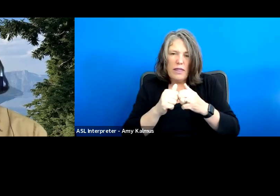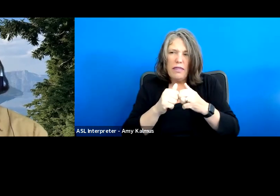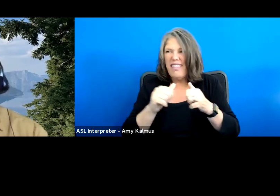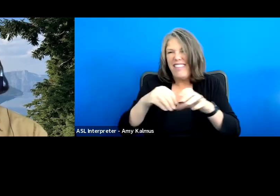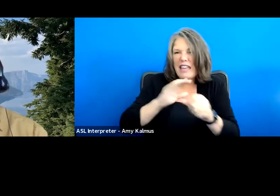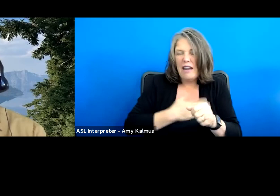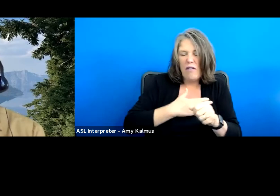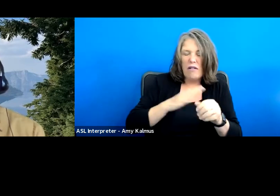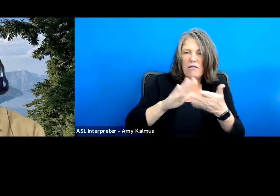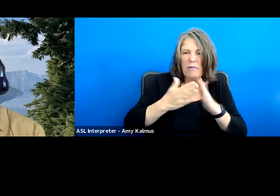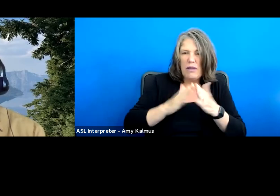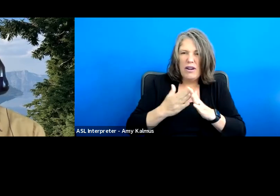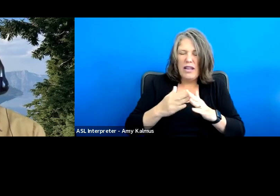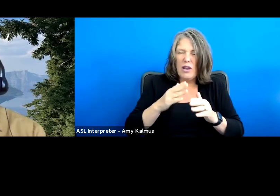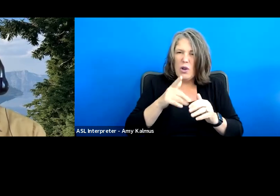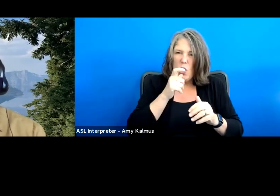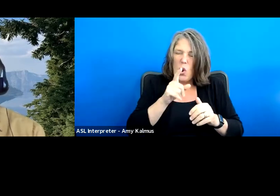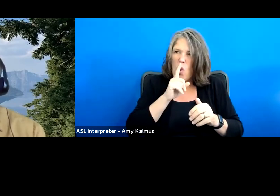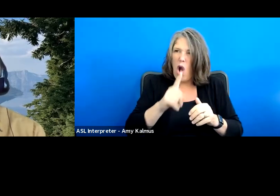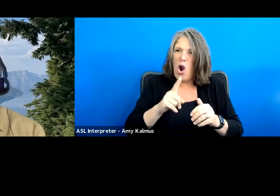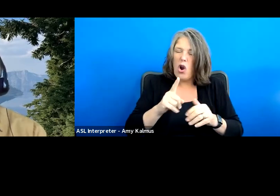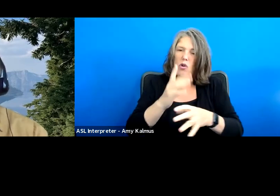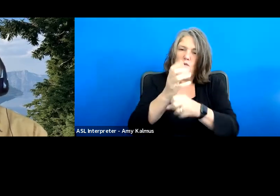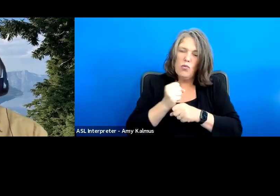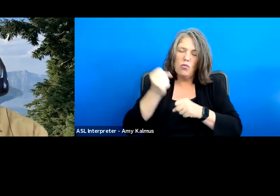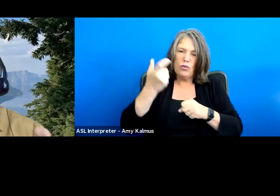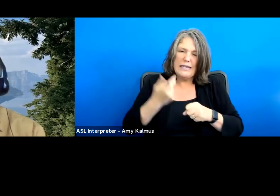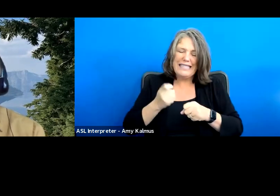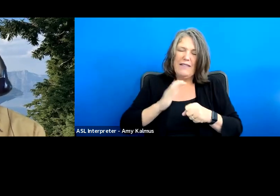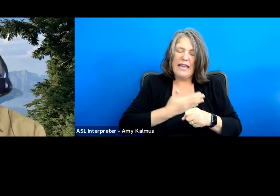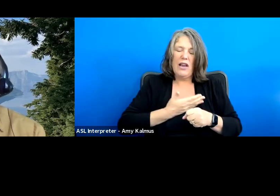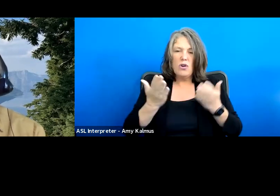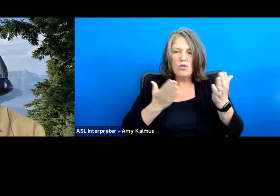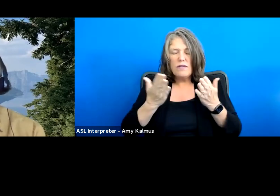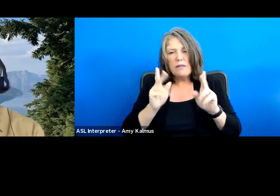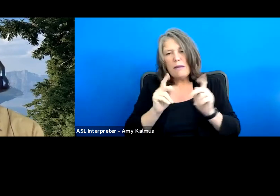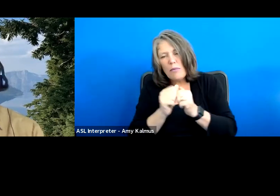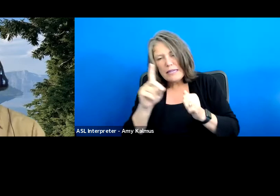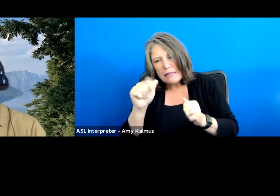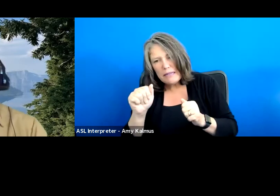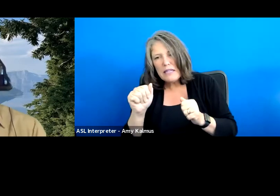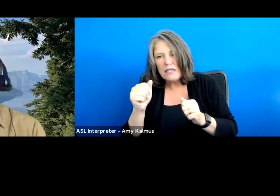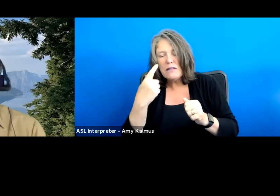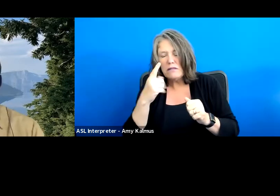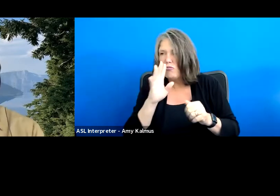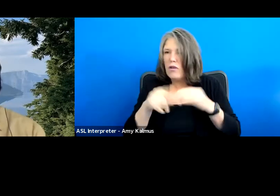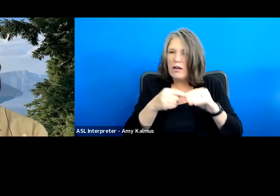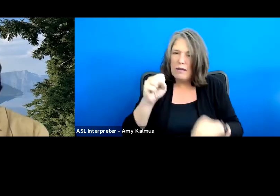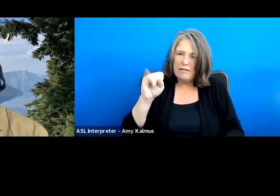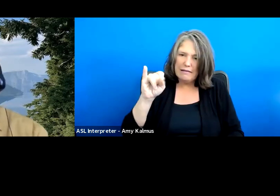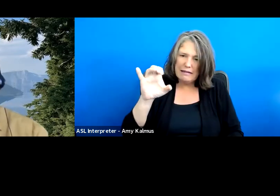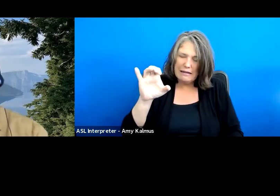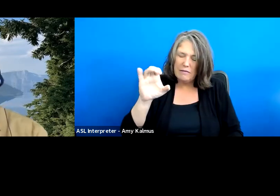community, our beneficiaries, for example, with SILC, persons with disabilities, but